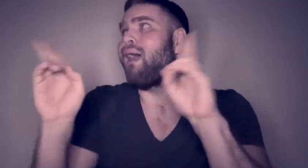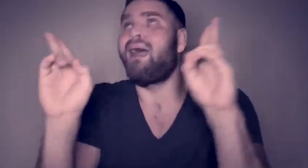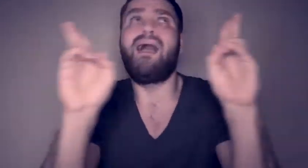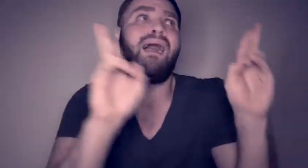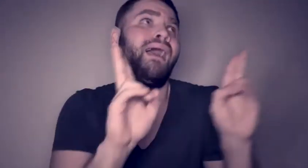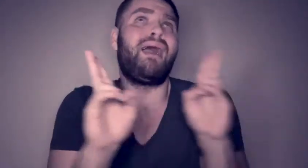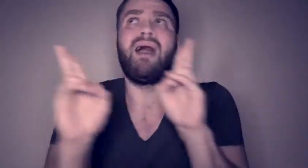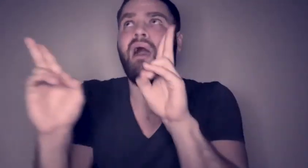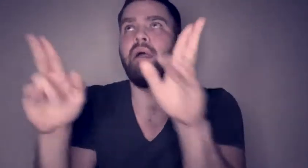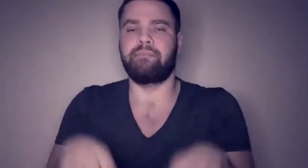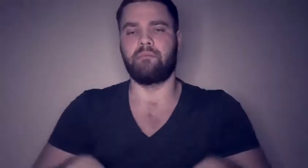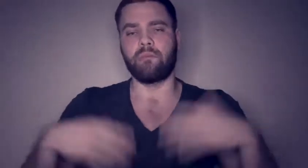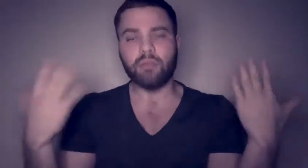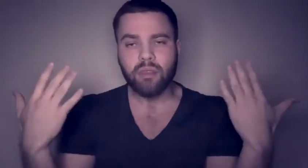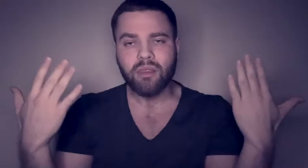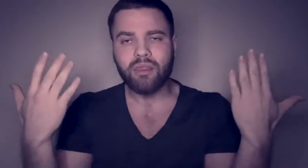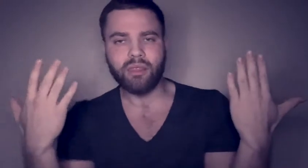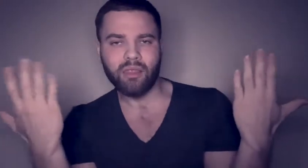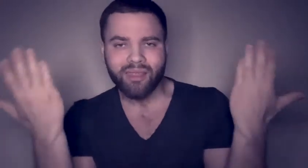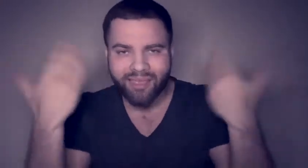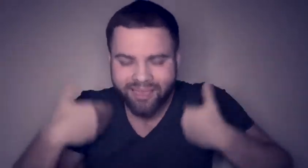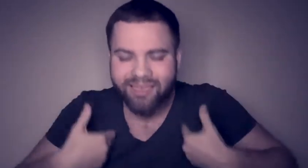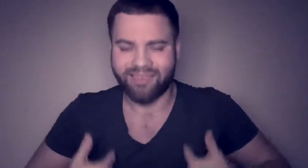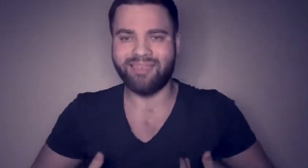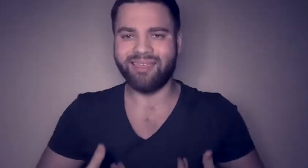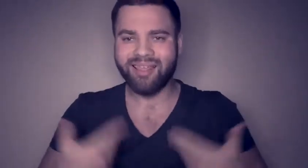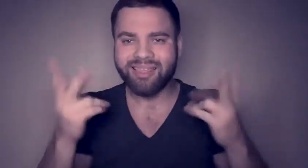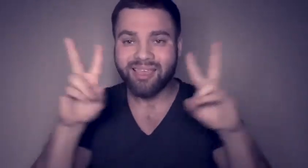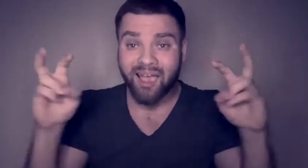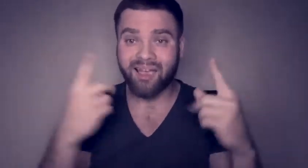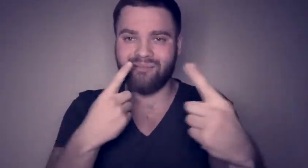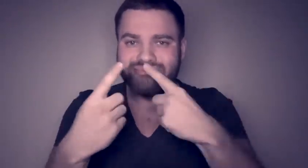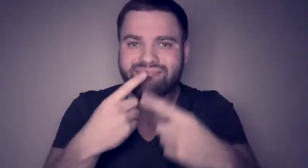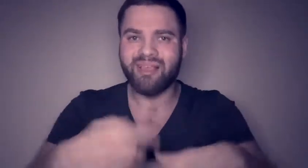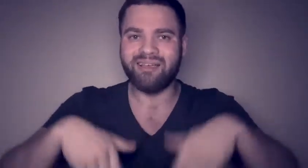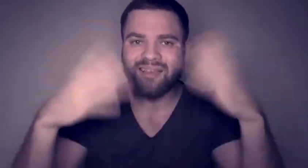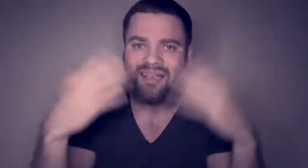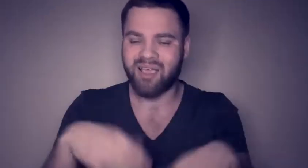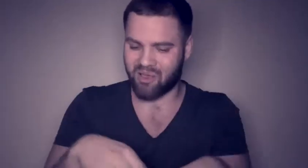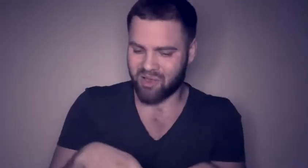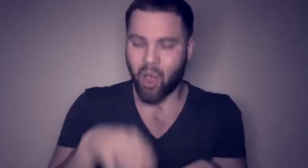the topic of your conversation? I am.